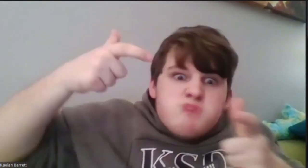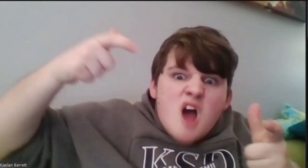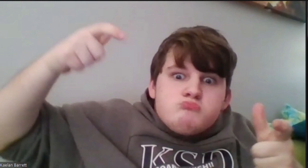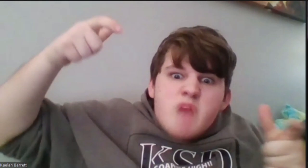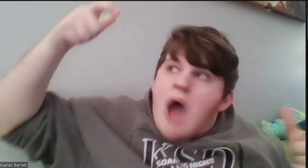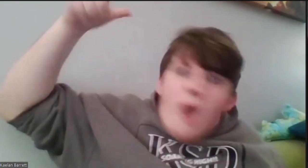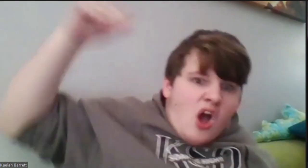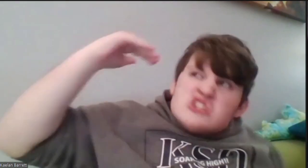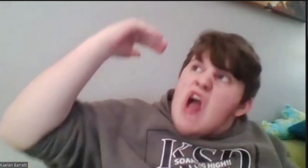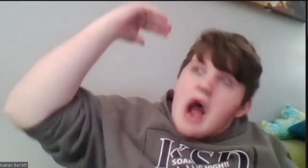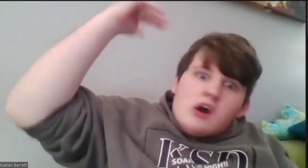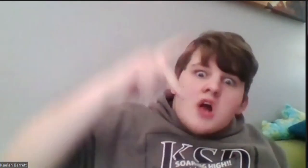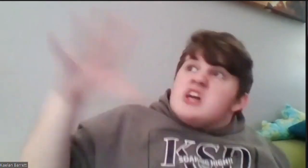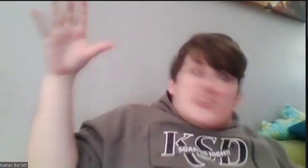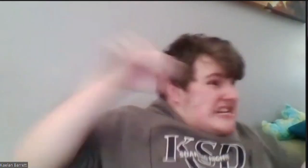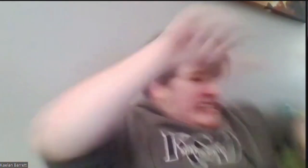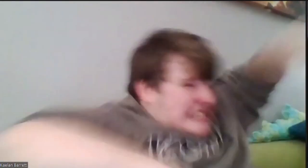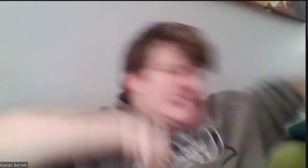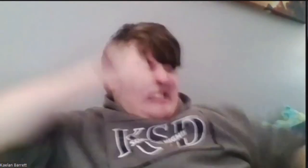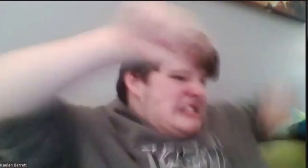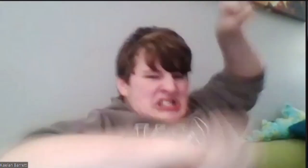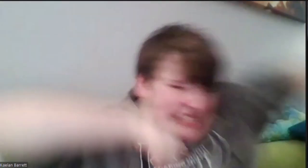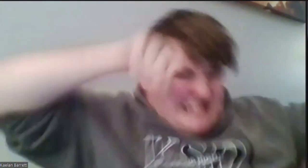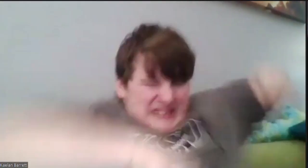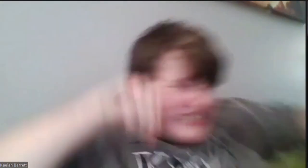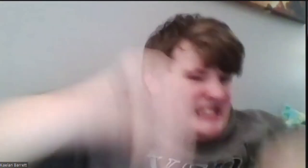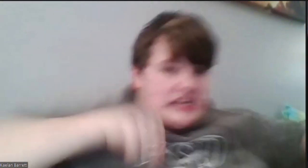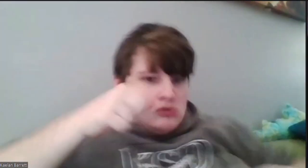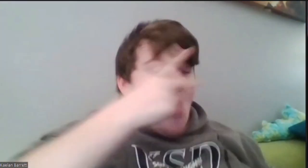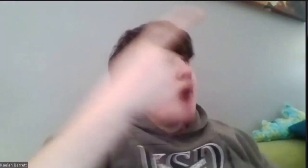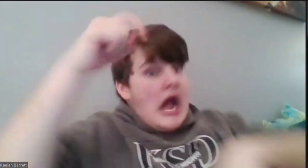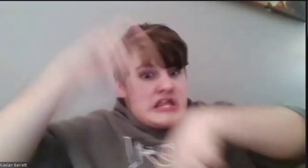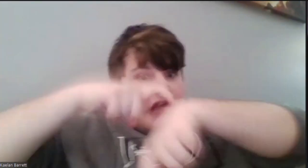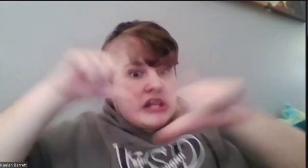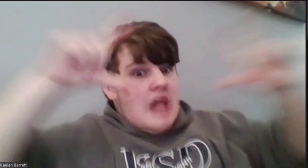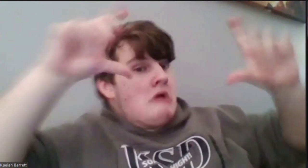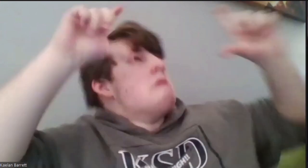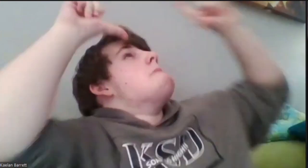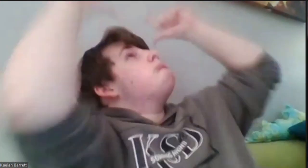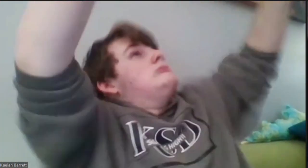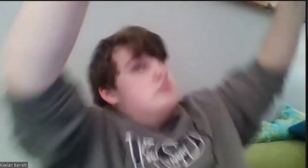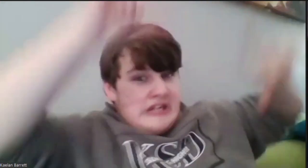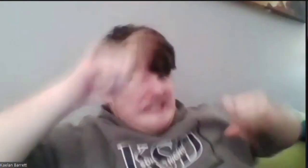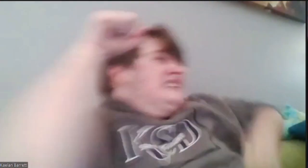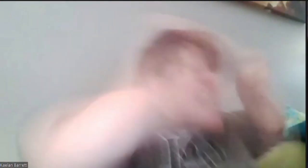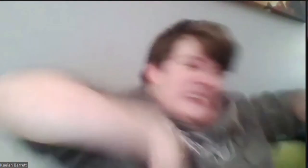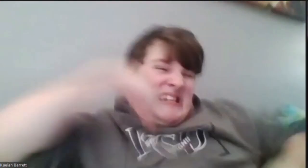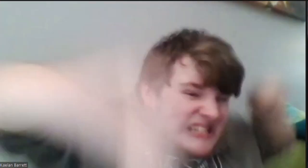Keeps coming. It's growing larger and larger, and Scrooge is down in the hole and he can't get out.